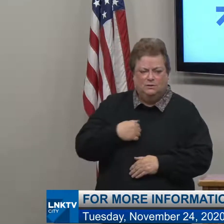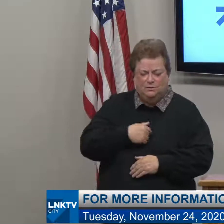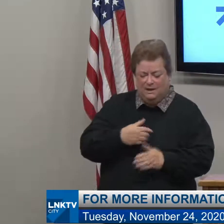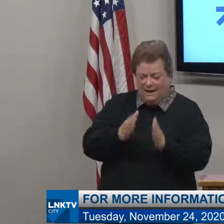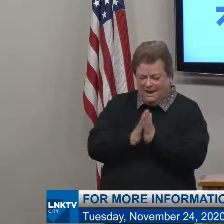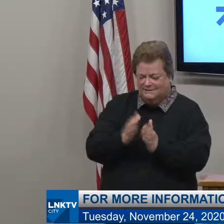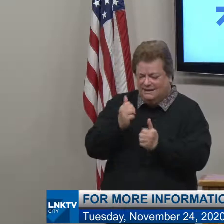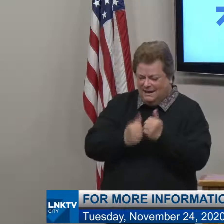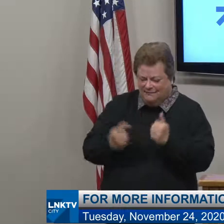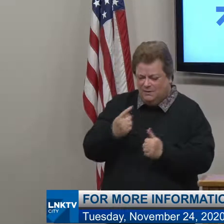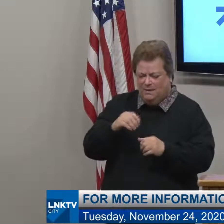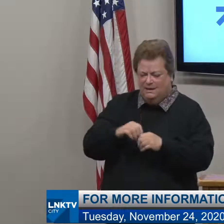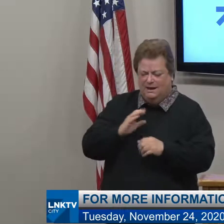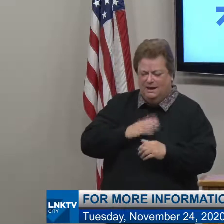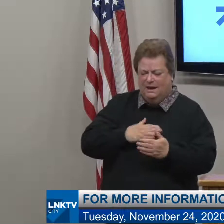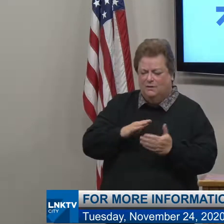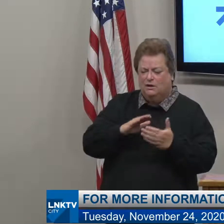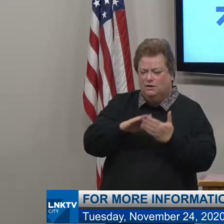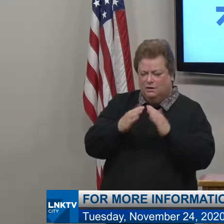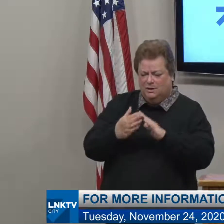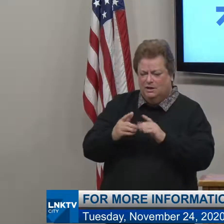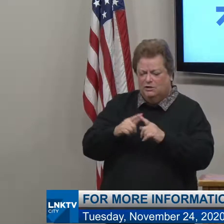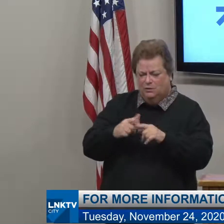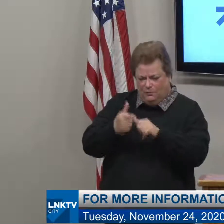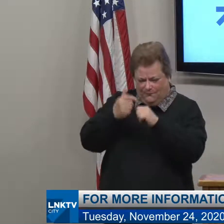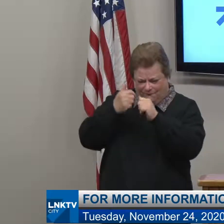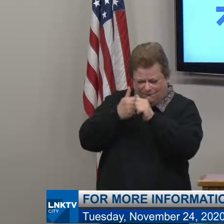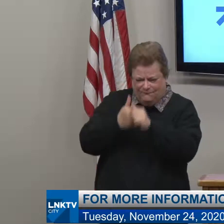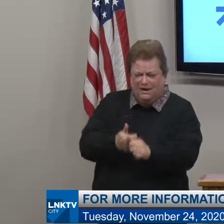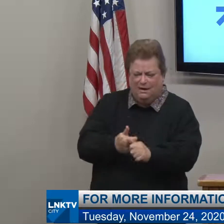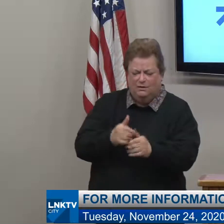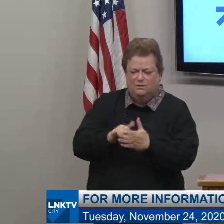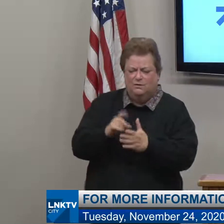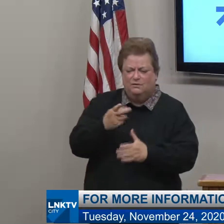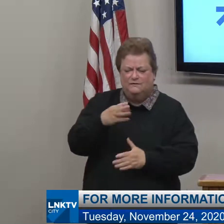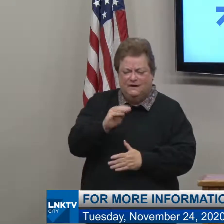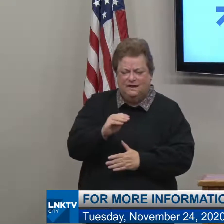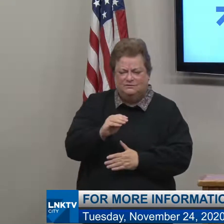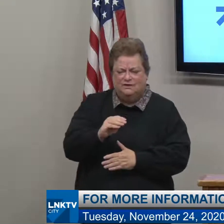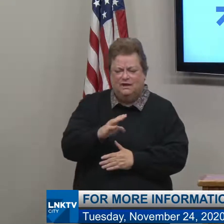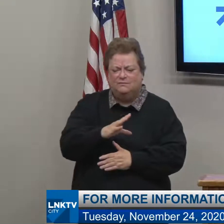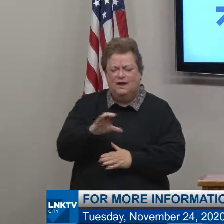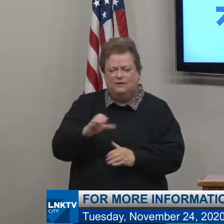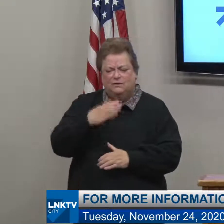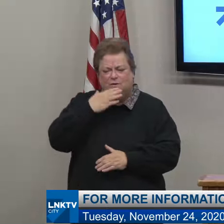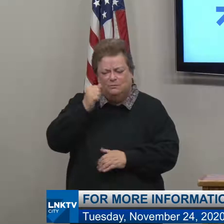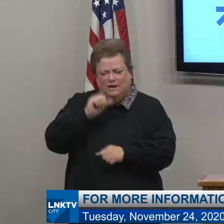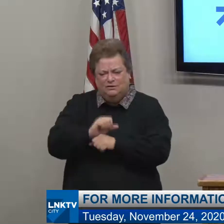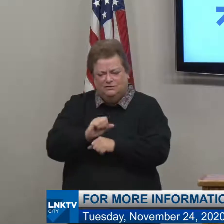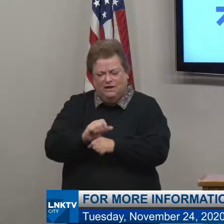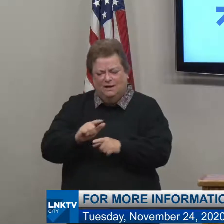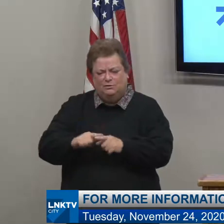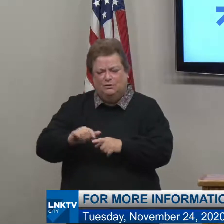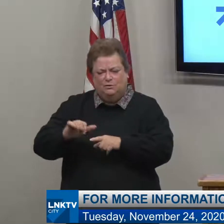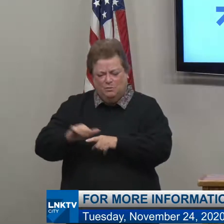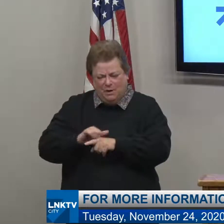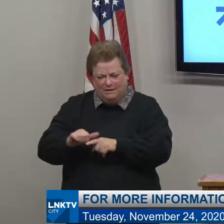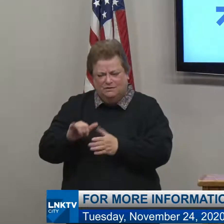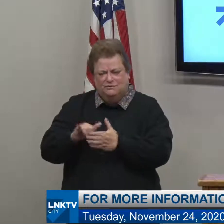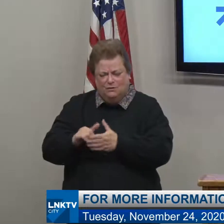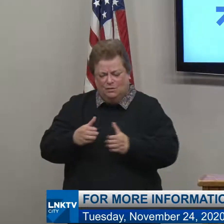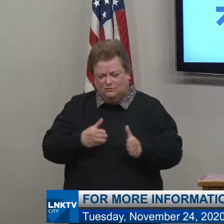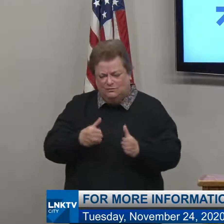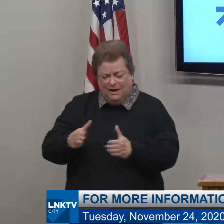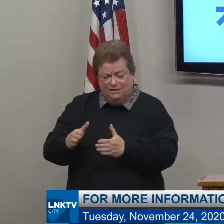community faithfully adhere to these measures and do an even better job of practicing the proven strategies that prevent